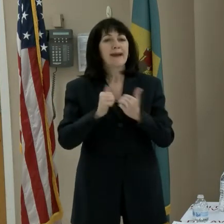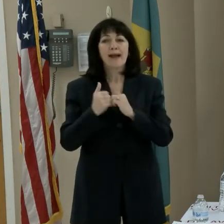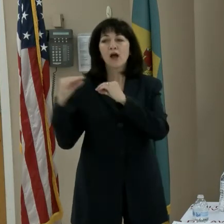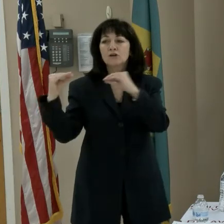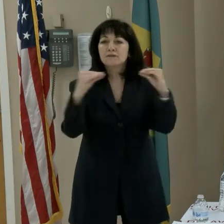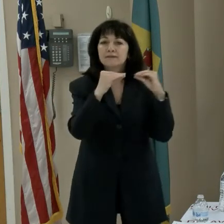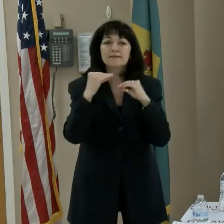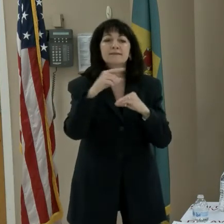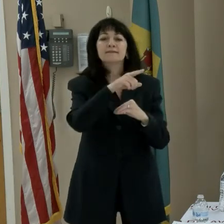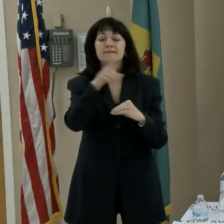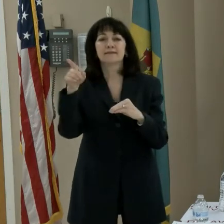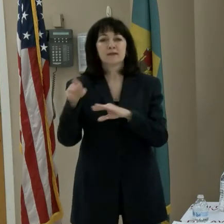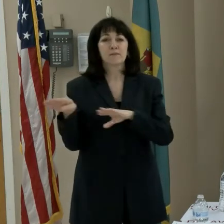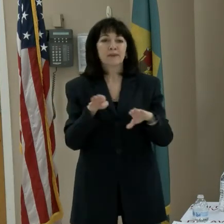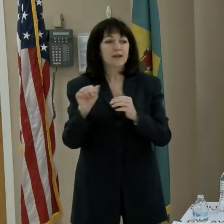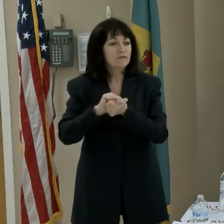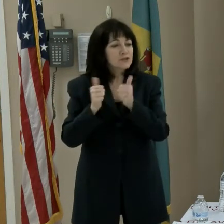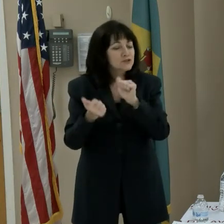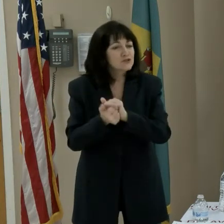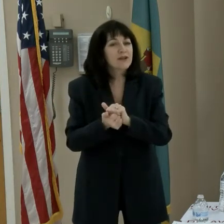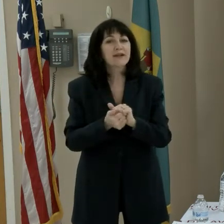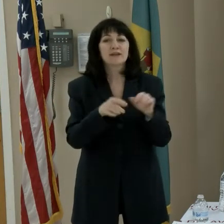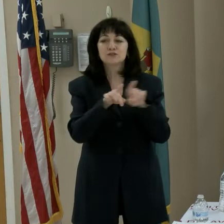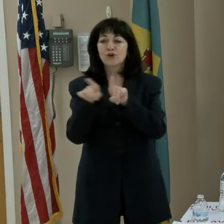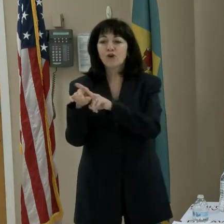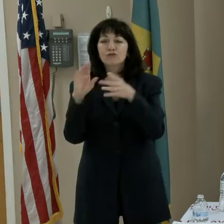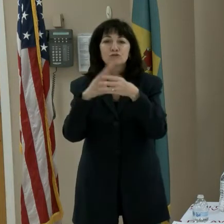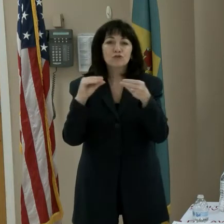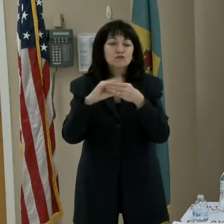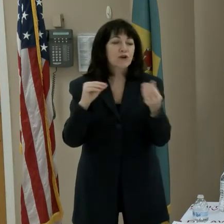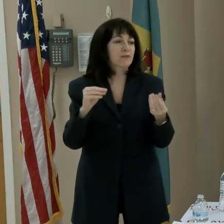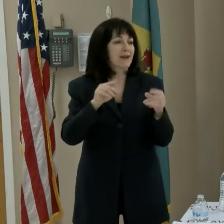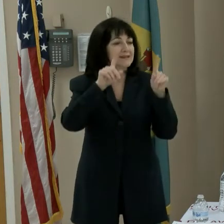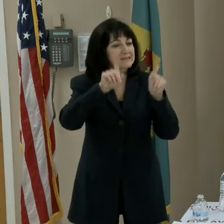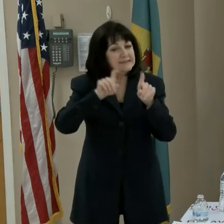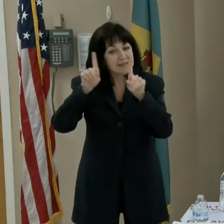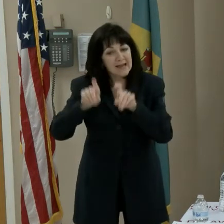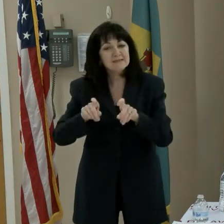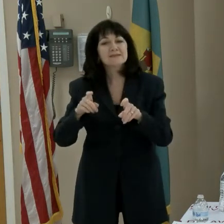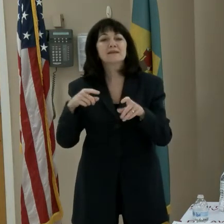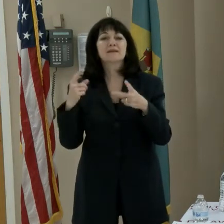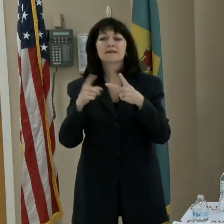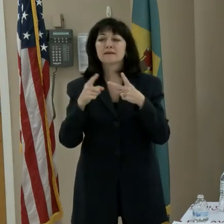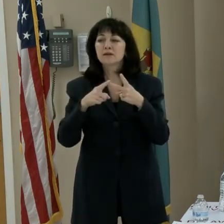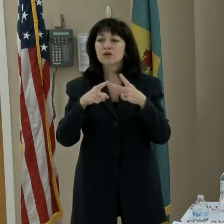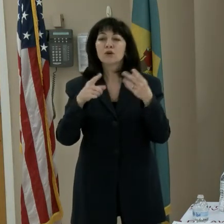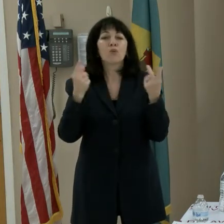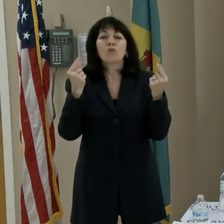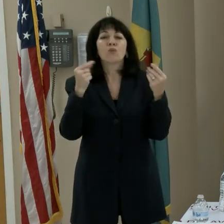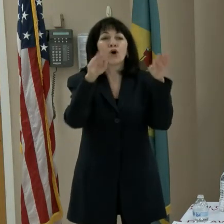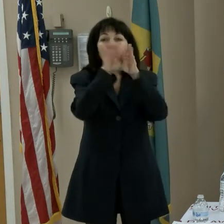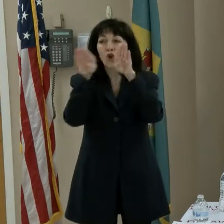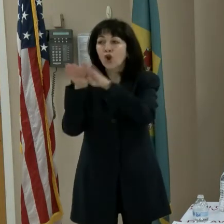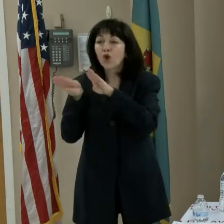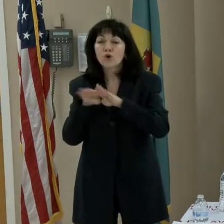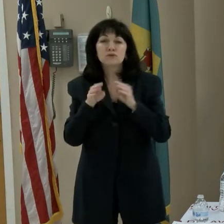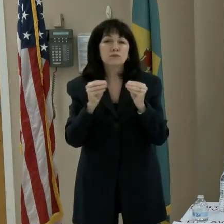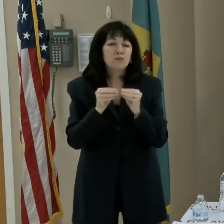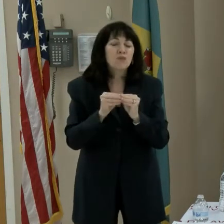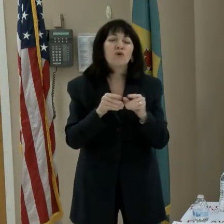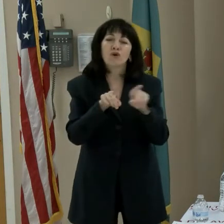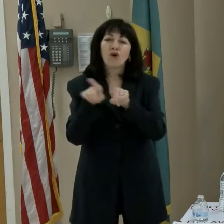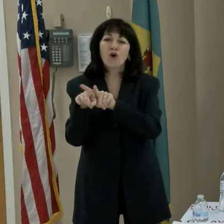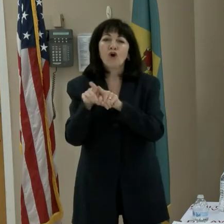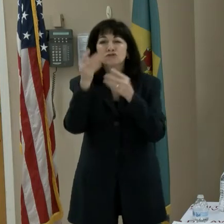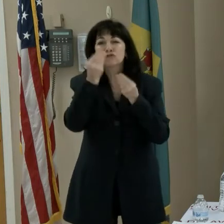this current situation, including talking about testing and closures, but also give you a little bit of background on the course of the virus.